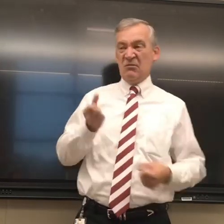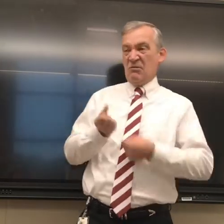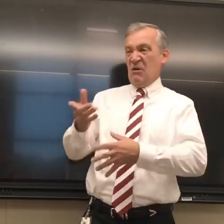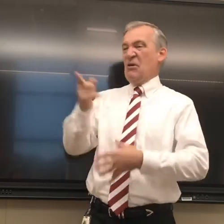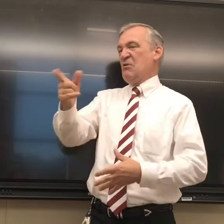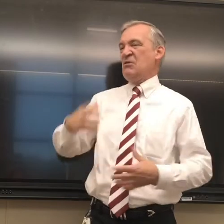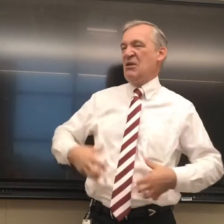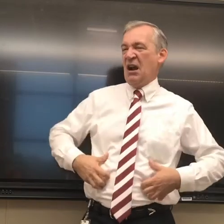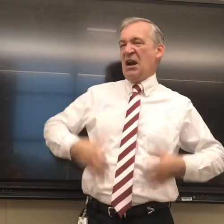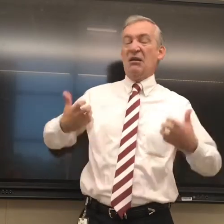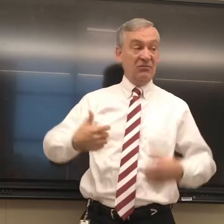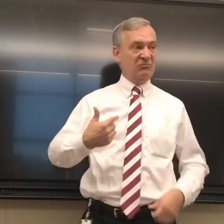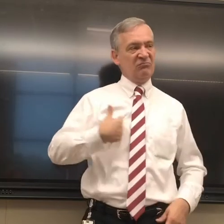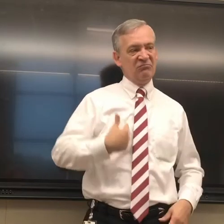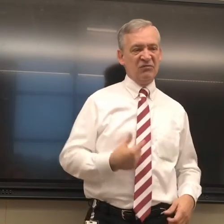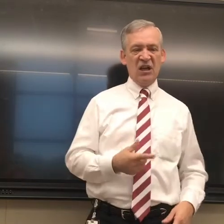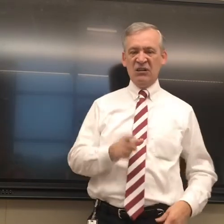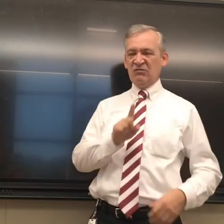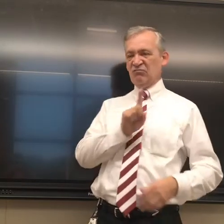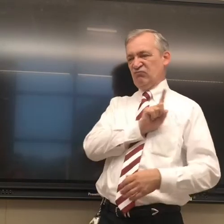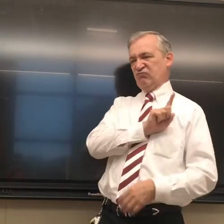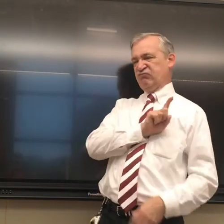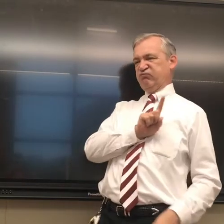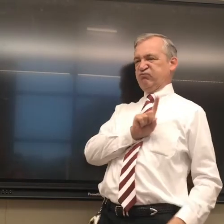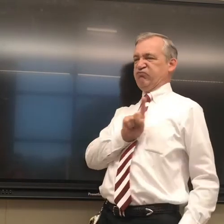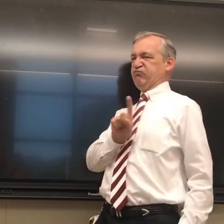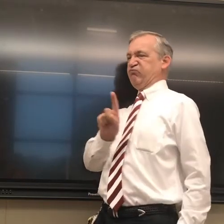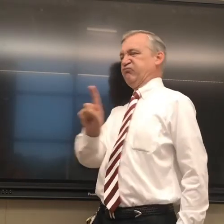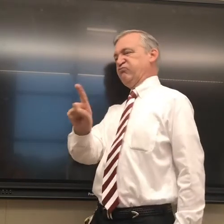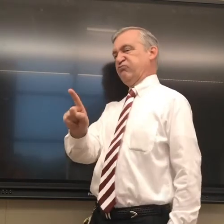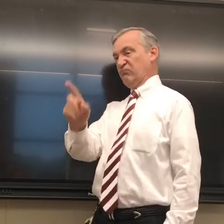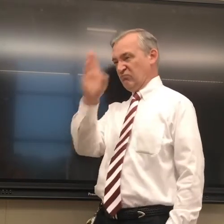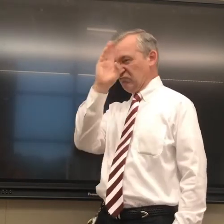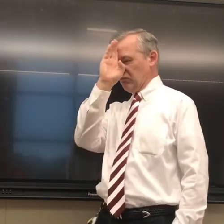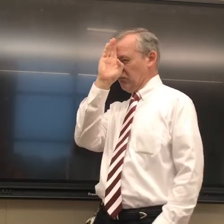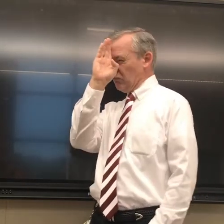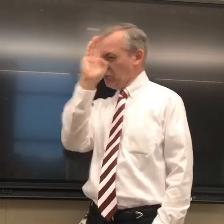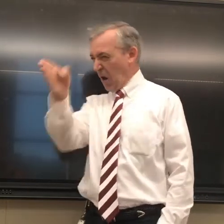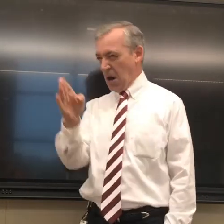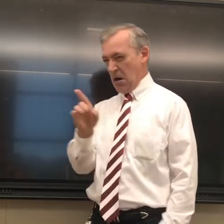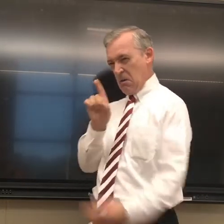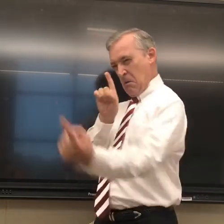bushes in the storm of pebbles, straight towards Miss Lottie,